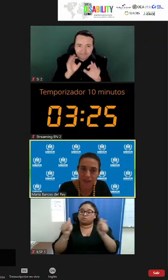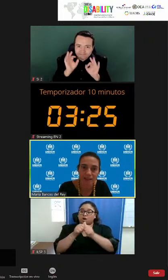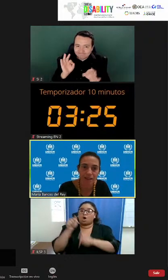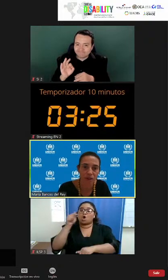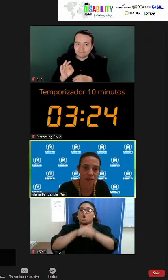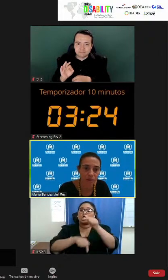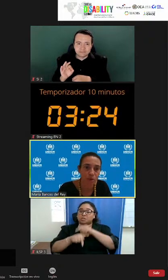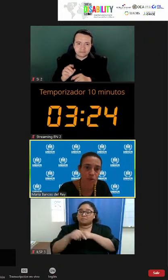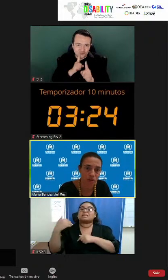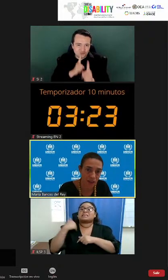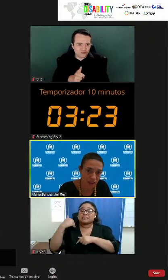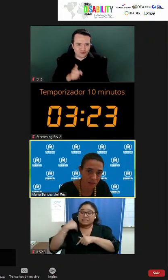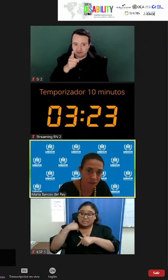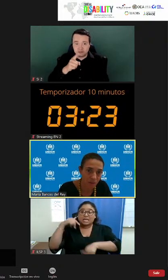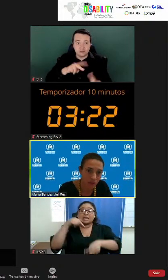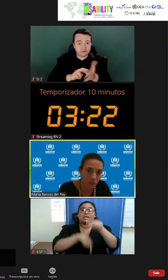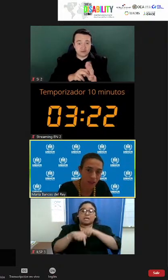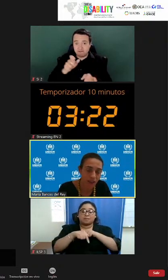is